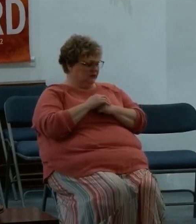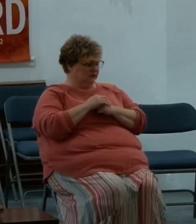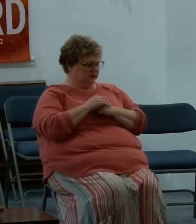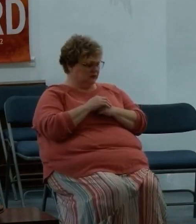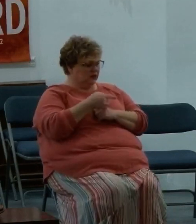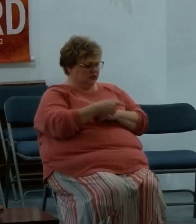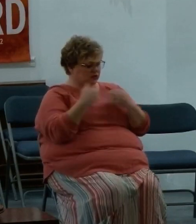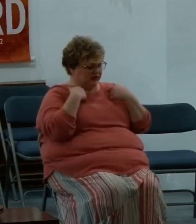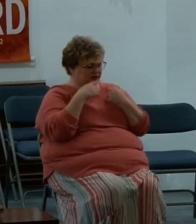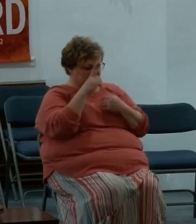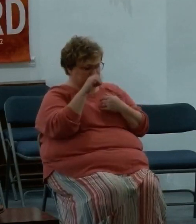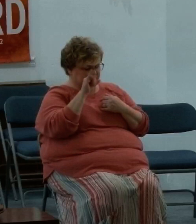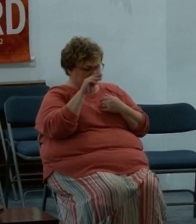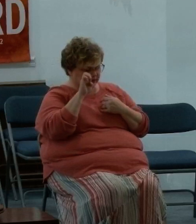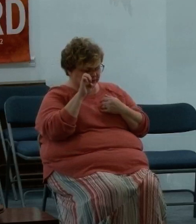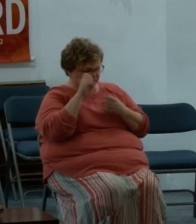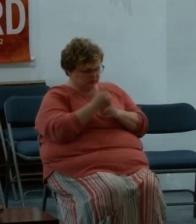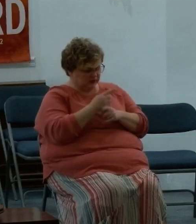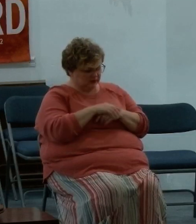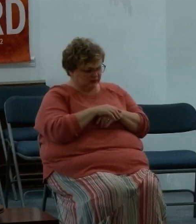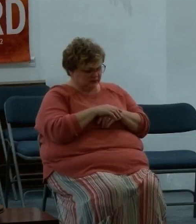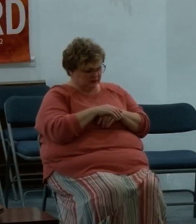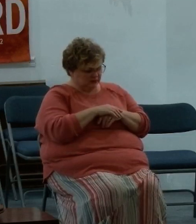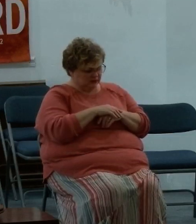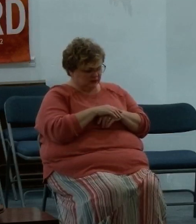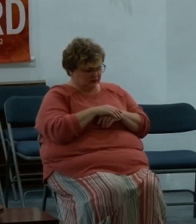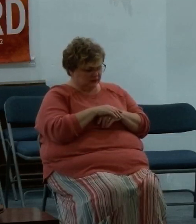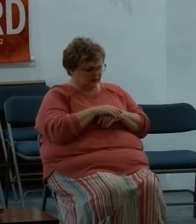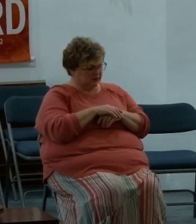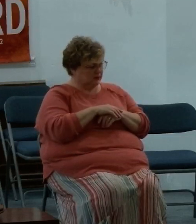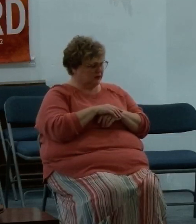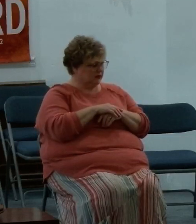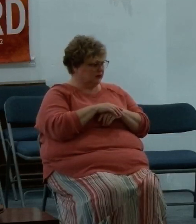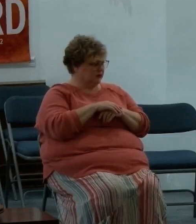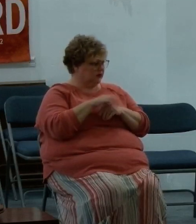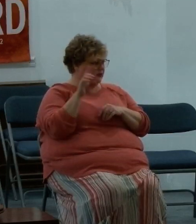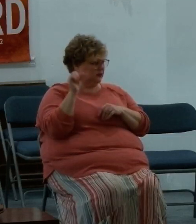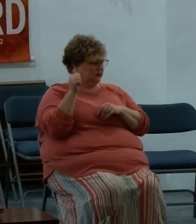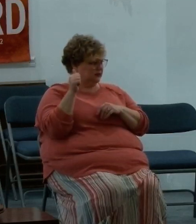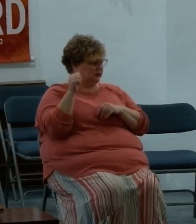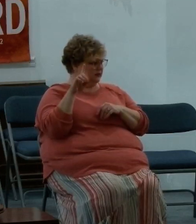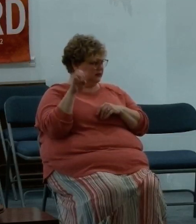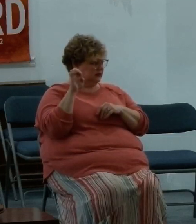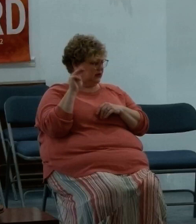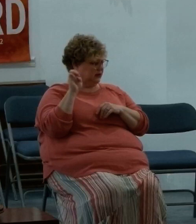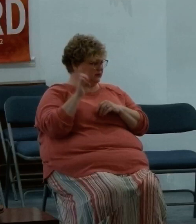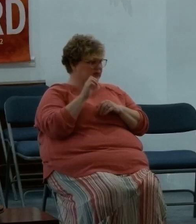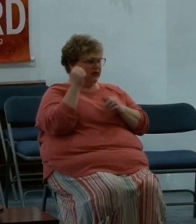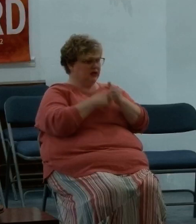But you got some dimes, right? You know what a dime is, right? You got a dime, right? So,